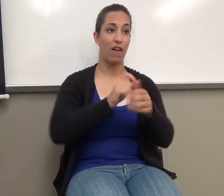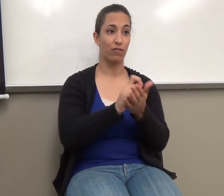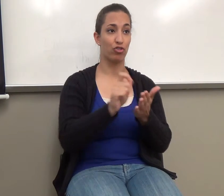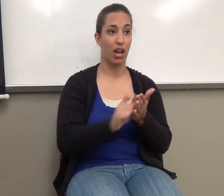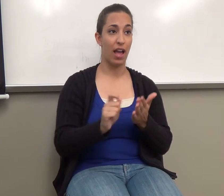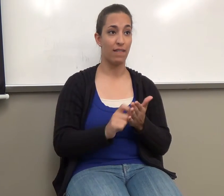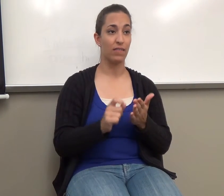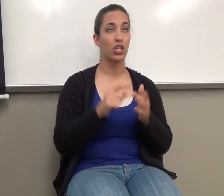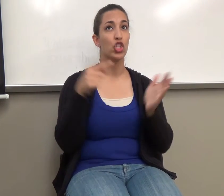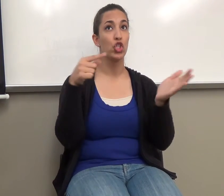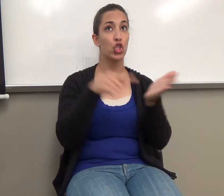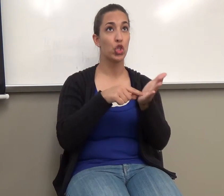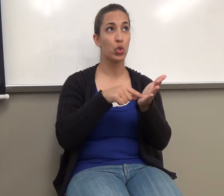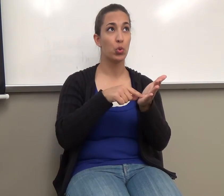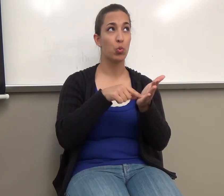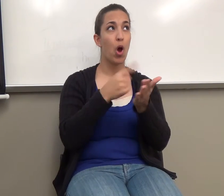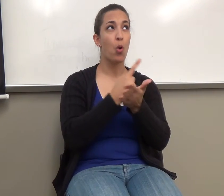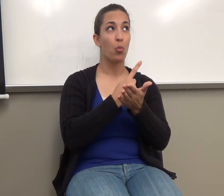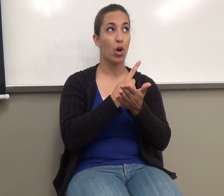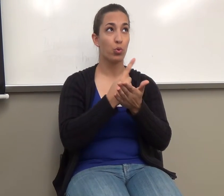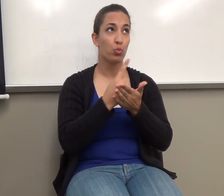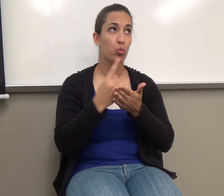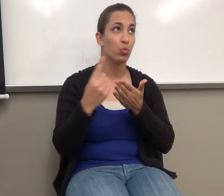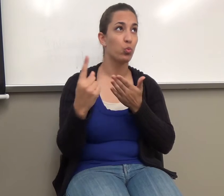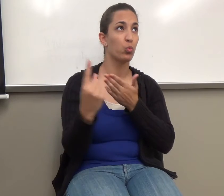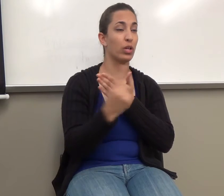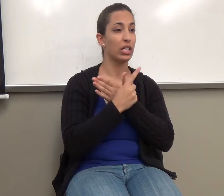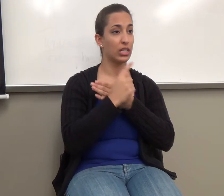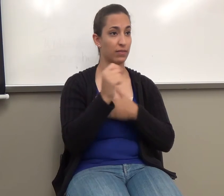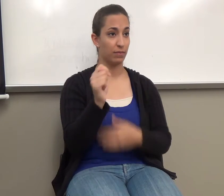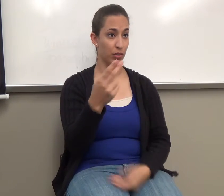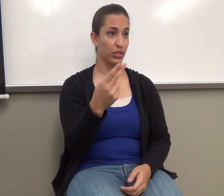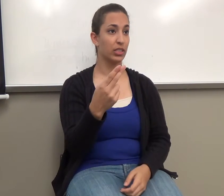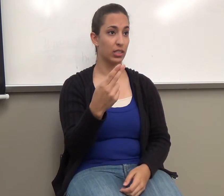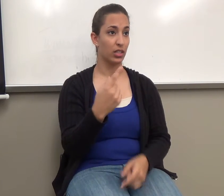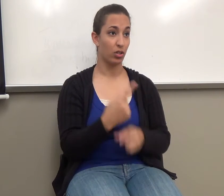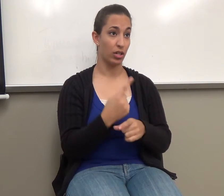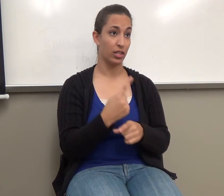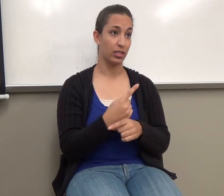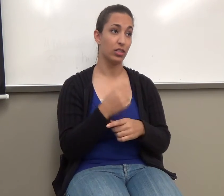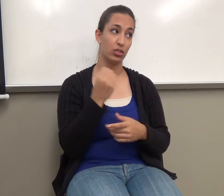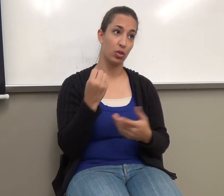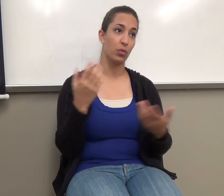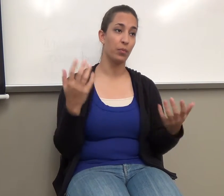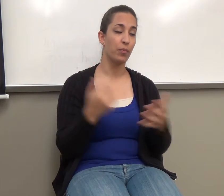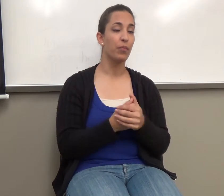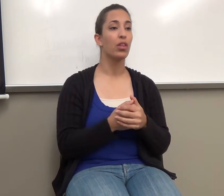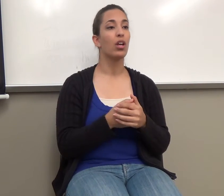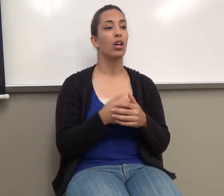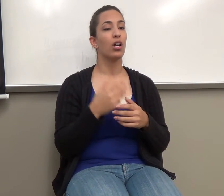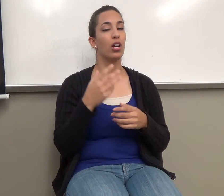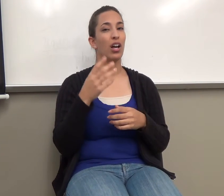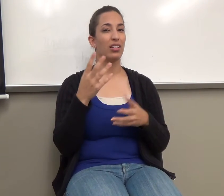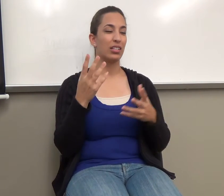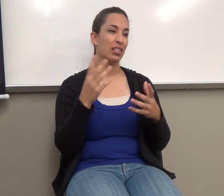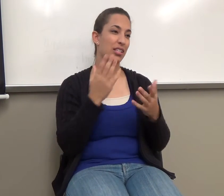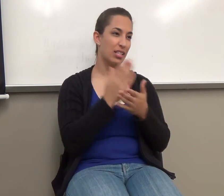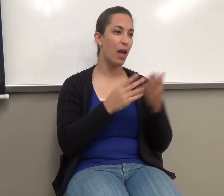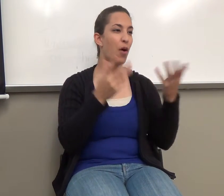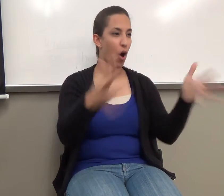we want to at least be to the thesis statement point. I know some people already are. But this one is, this is the first time we've done this, so I want